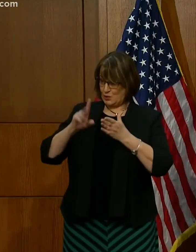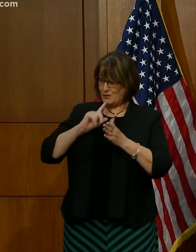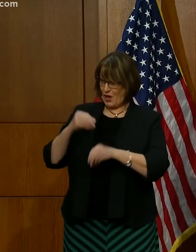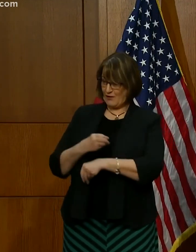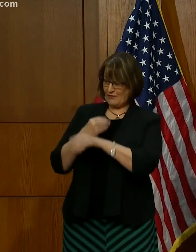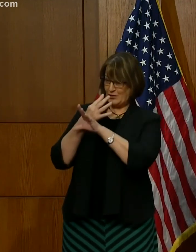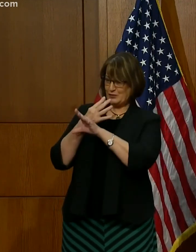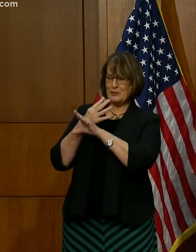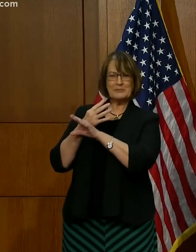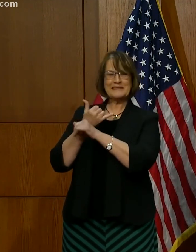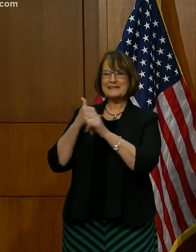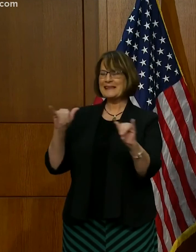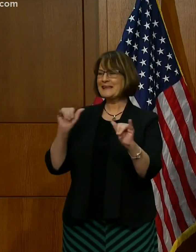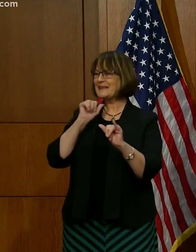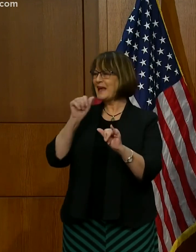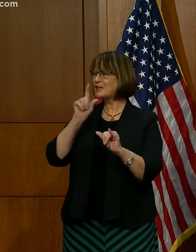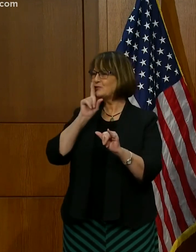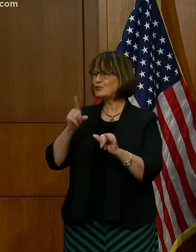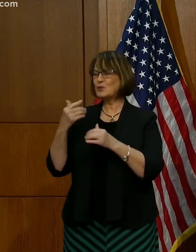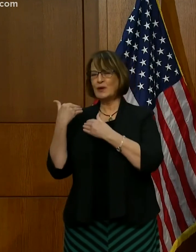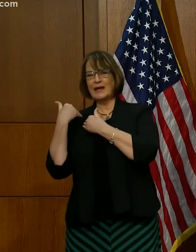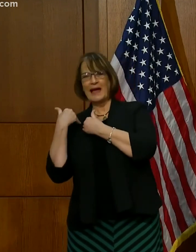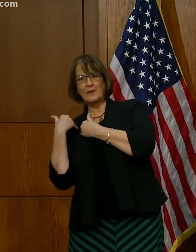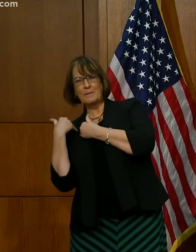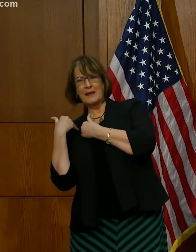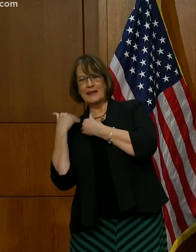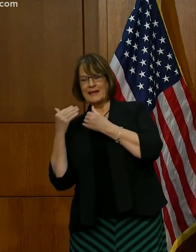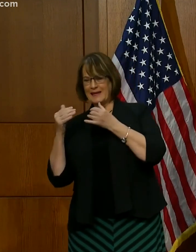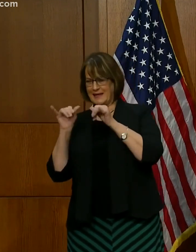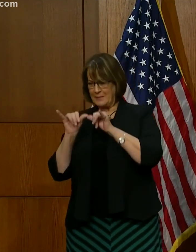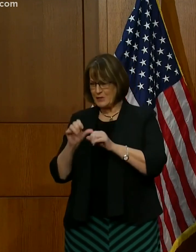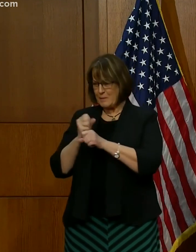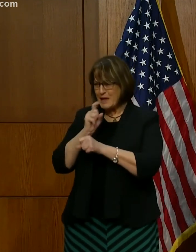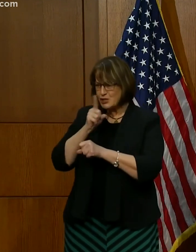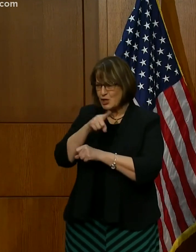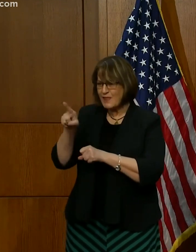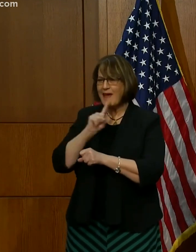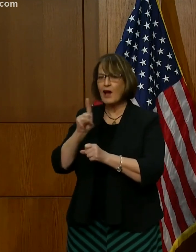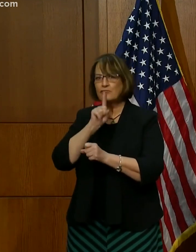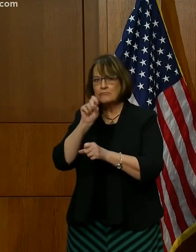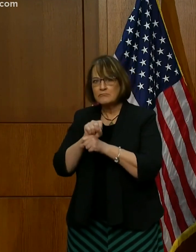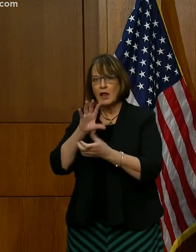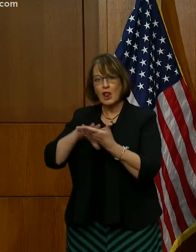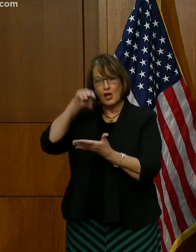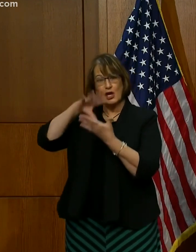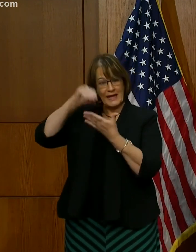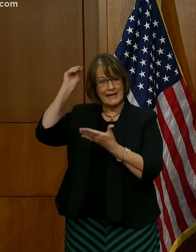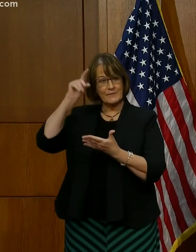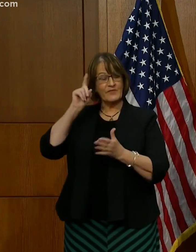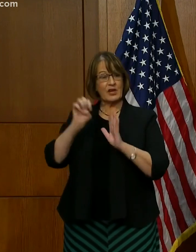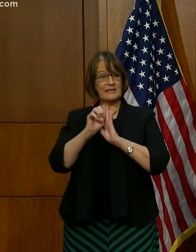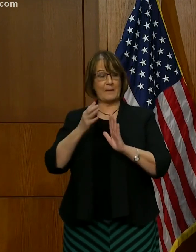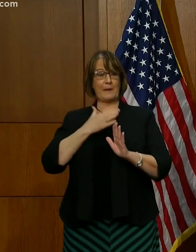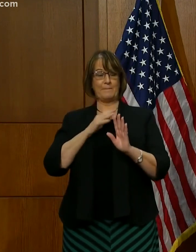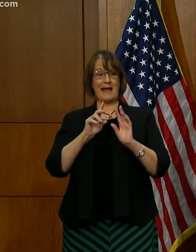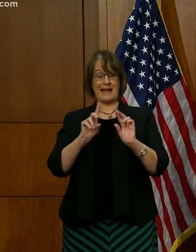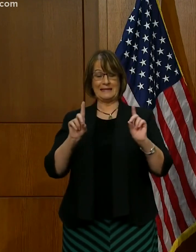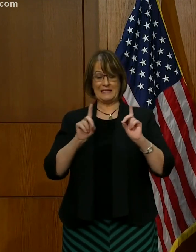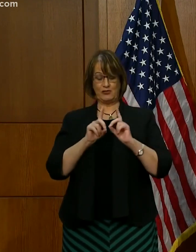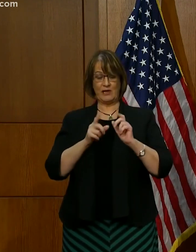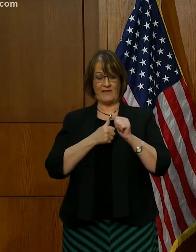true accountability measures in place to ensure that they are learning. For instance, when my district was following a